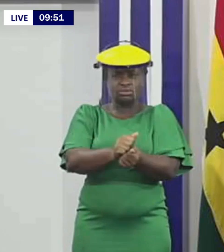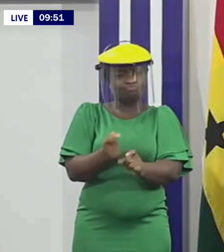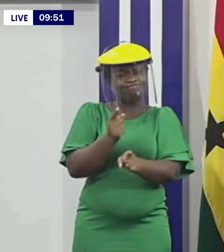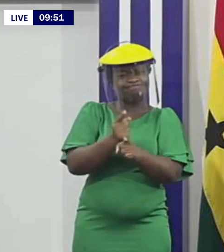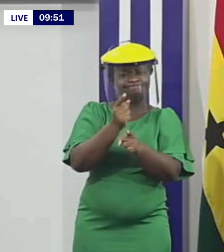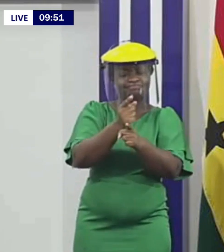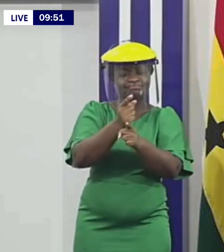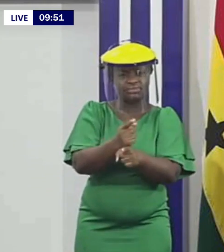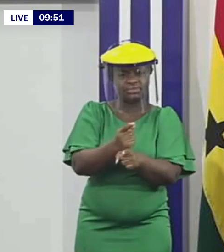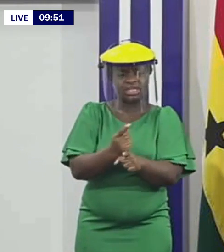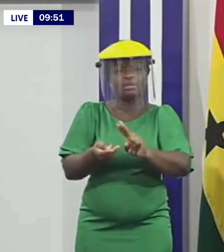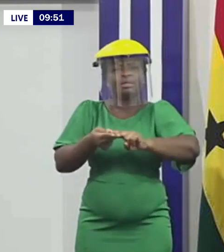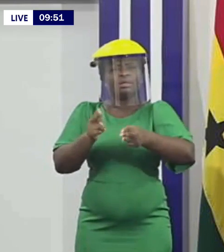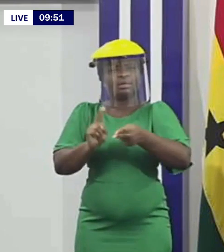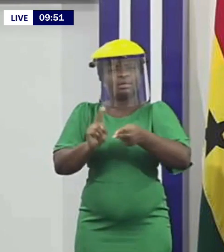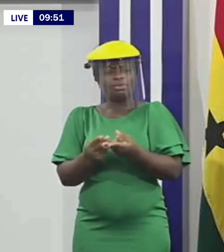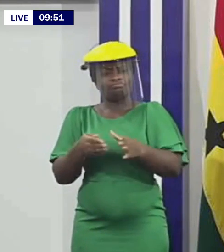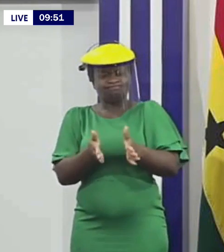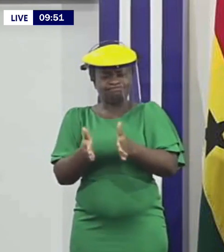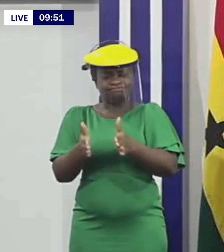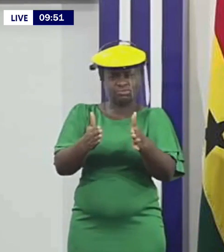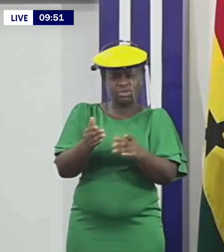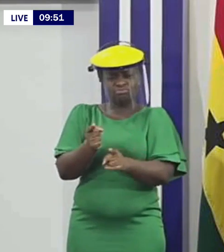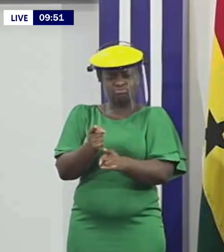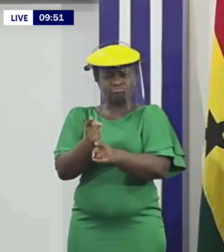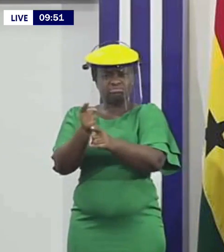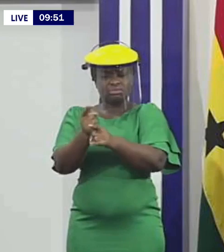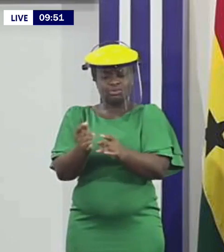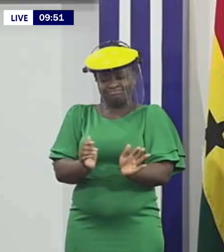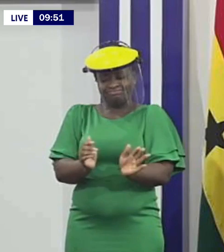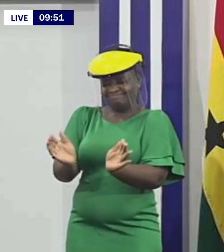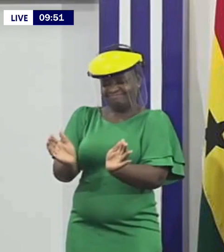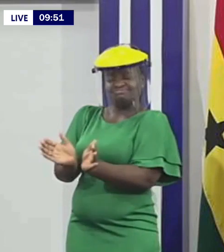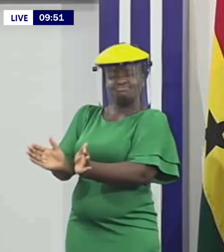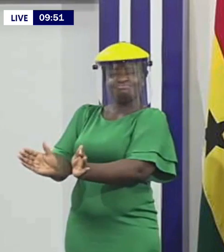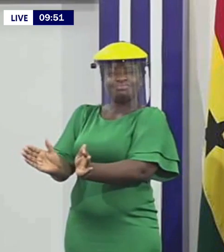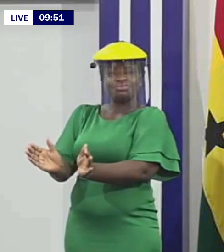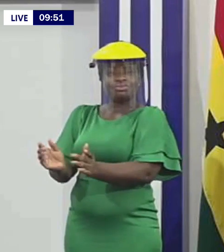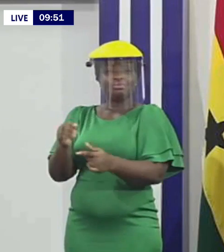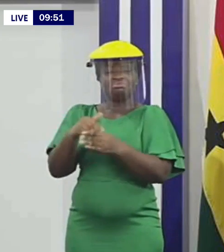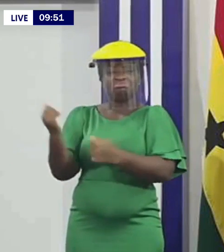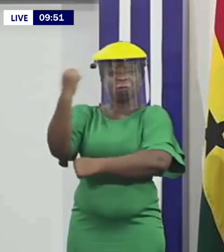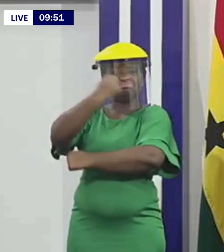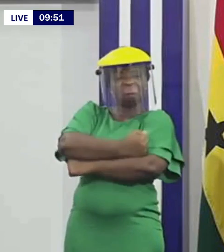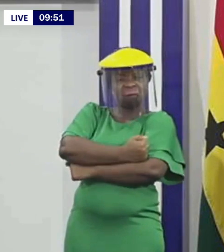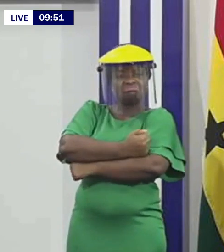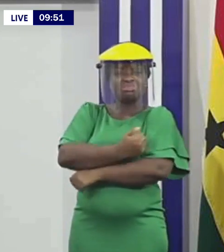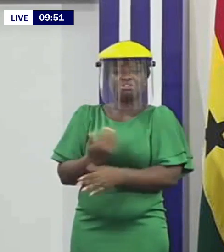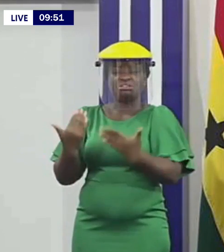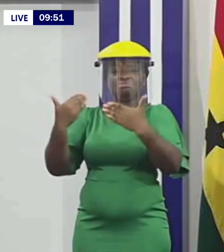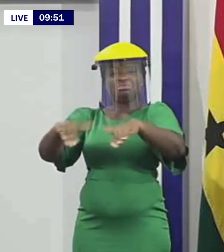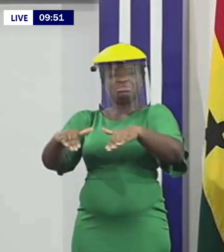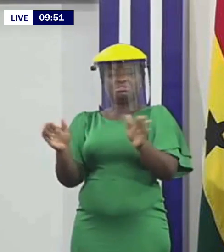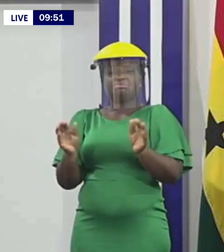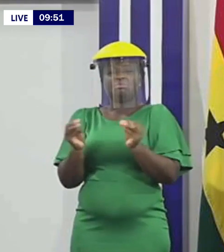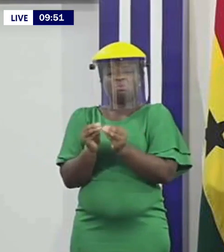mode, and a number of interventions and response actions were put in place, which includes border closure, restriction in